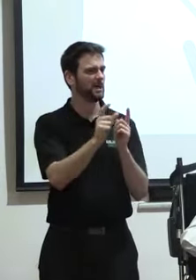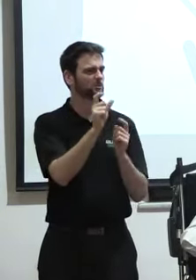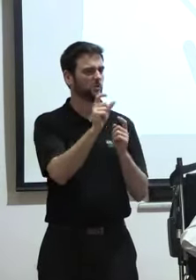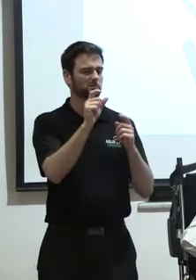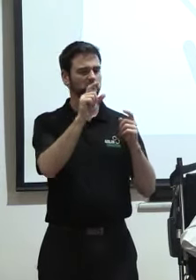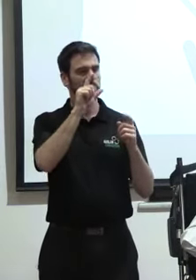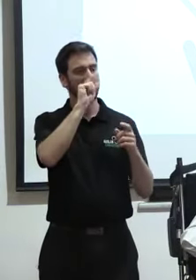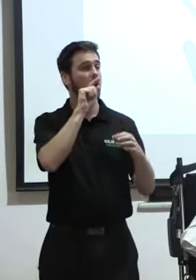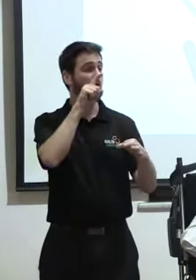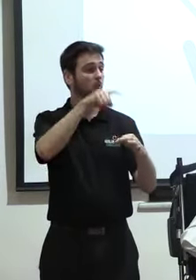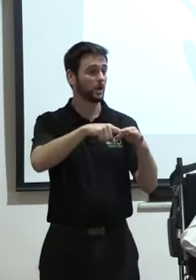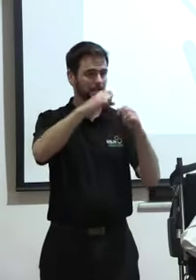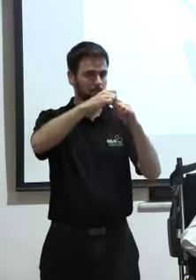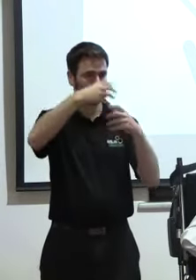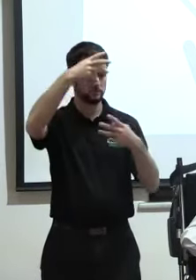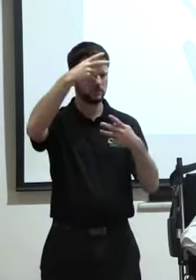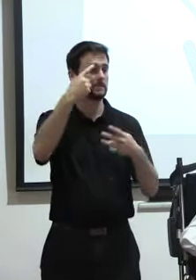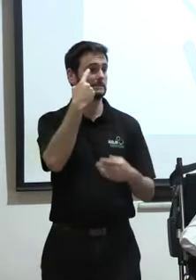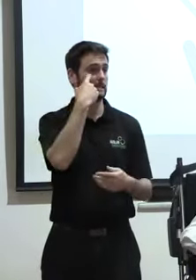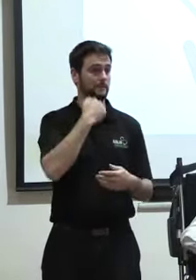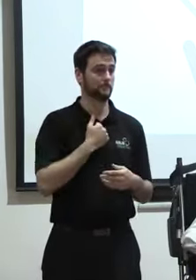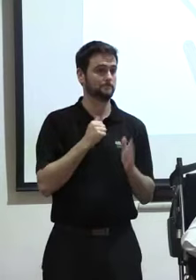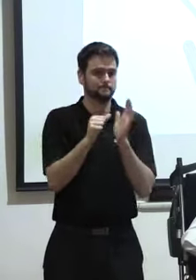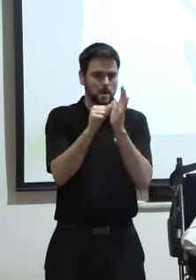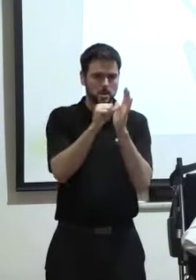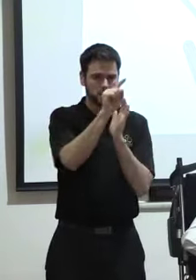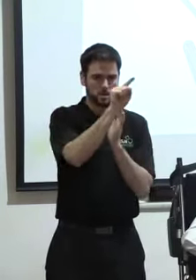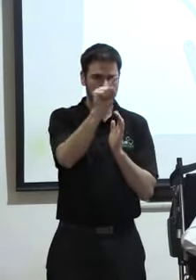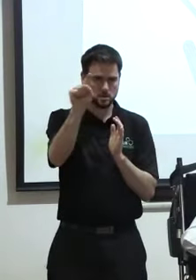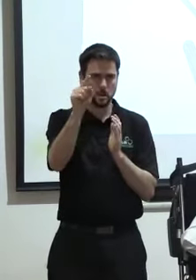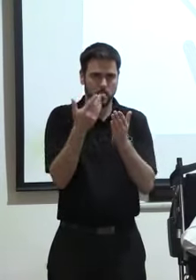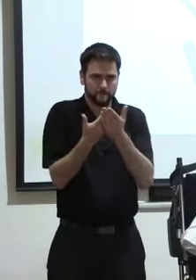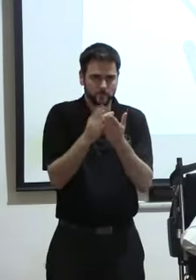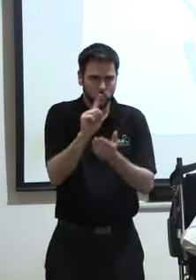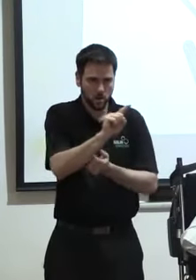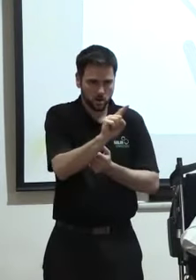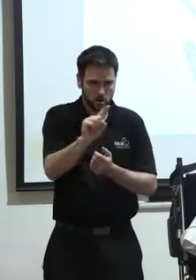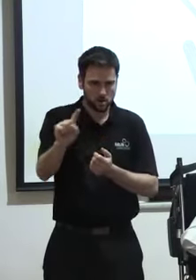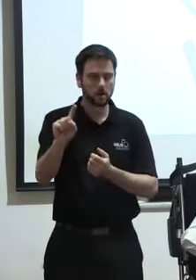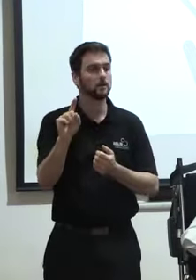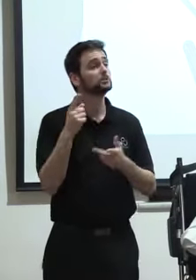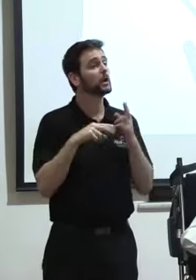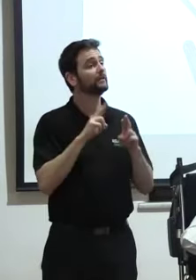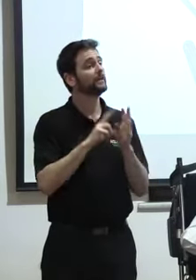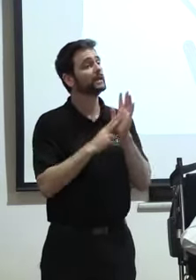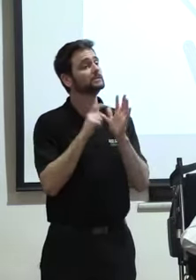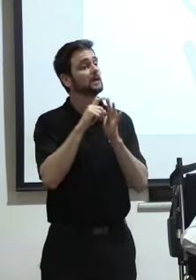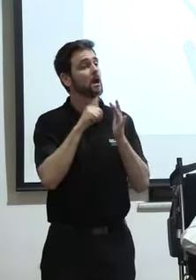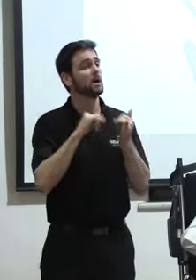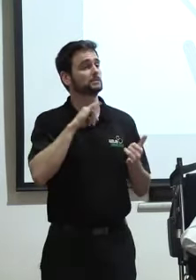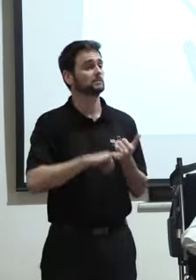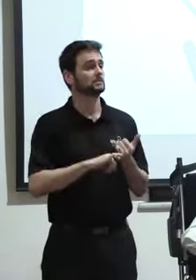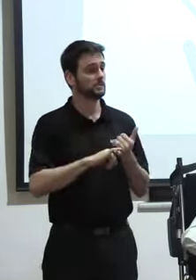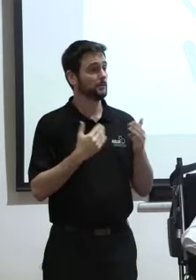that type of thing. So this is where, if you're having the NDIS manage your plan, you